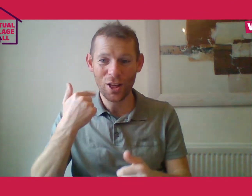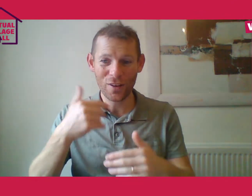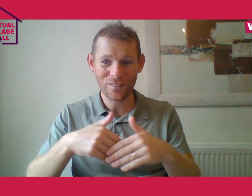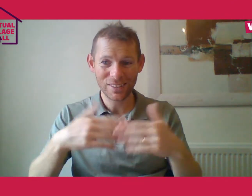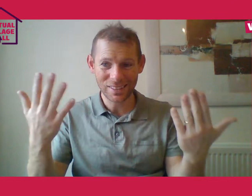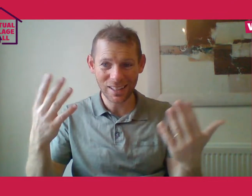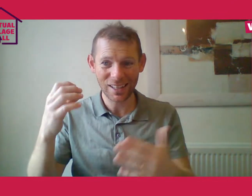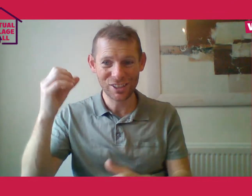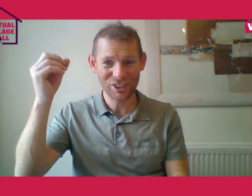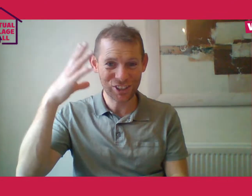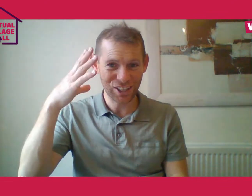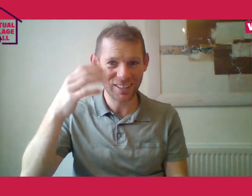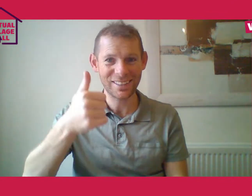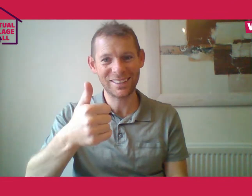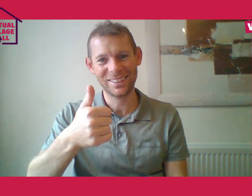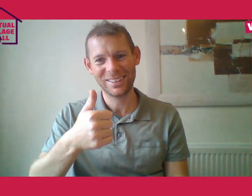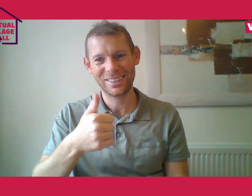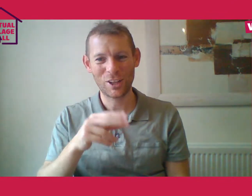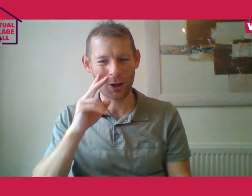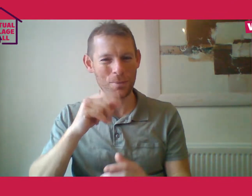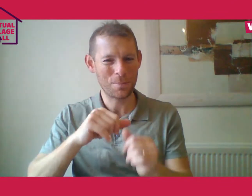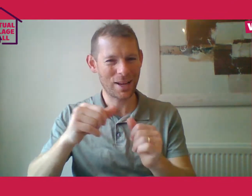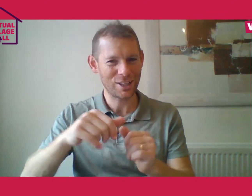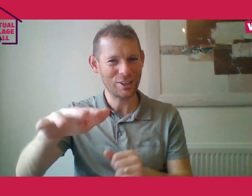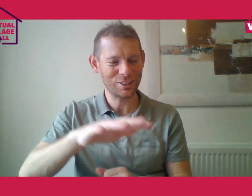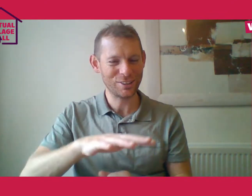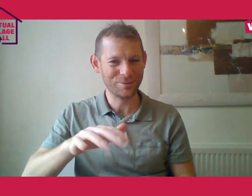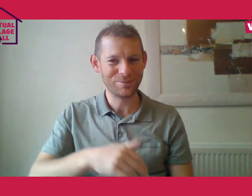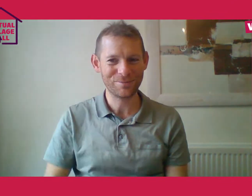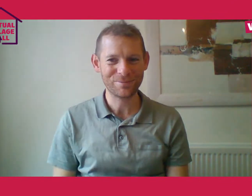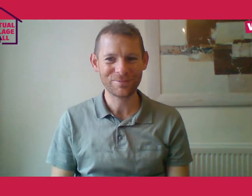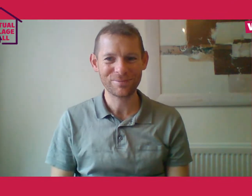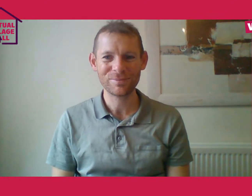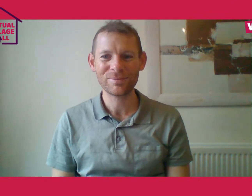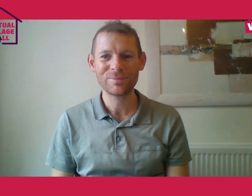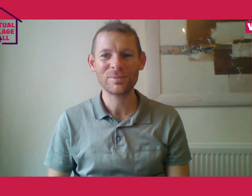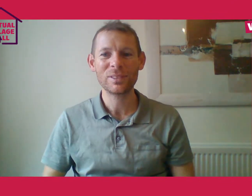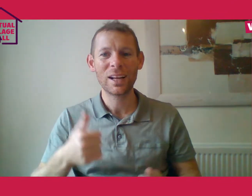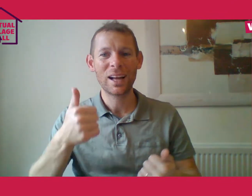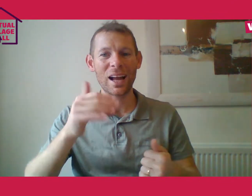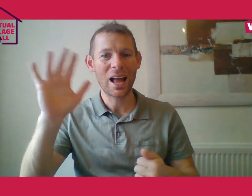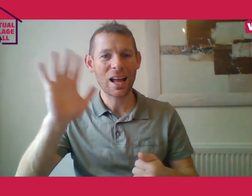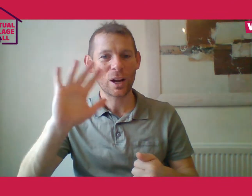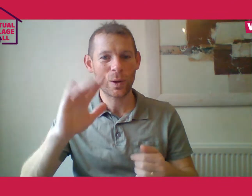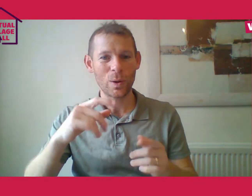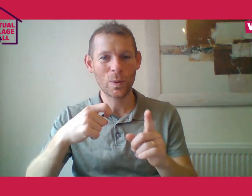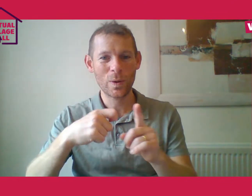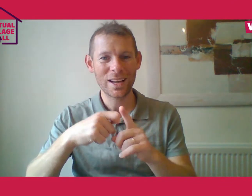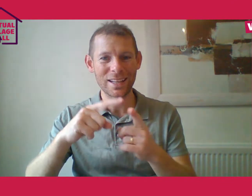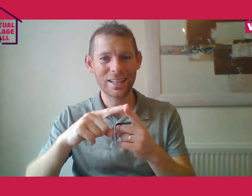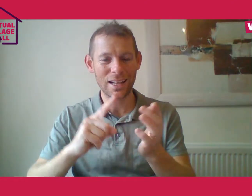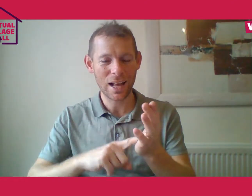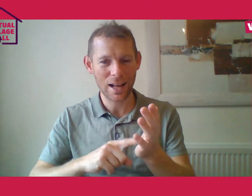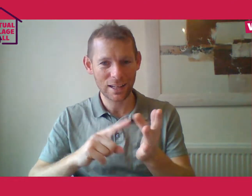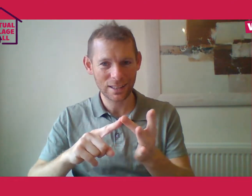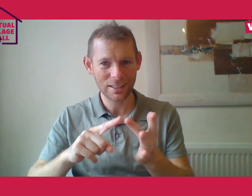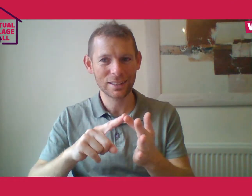Joan. Lovely day with you, lovely sunny day. That sounds lovely. You must be having better weather than us. And also,